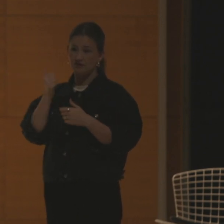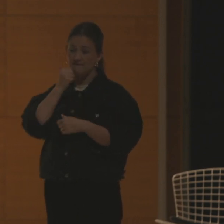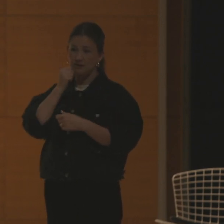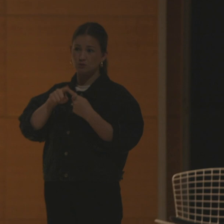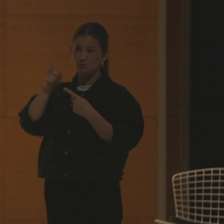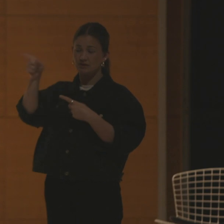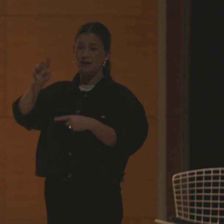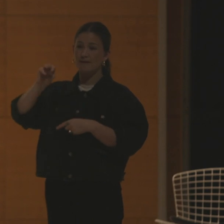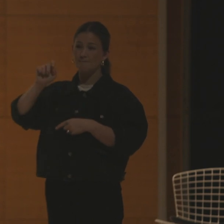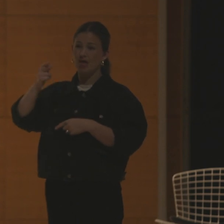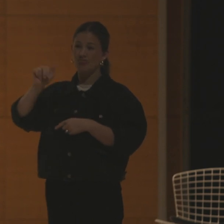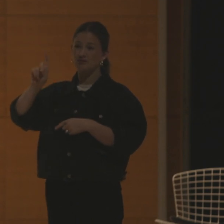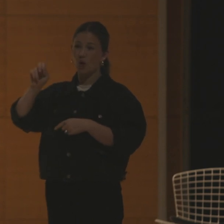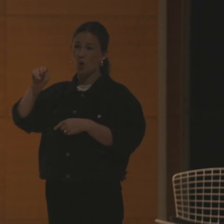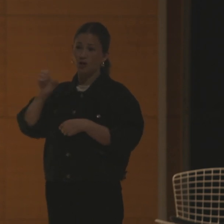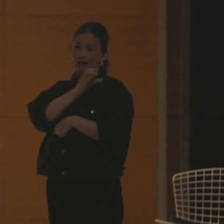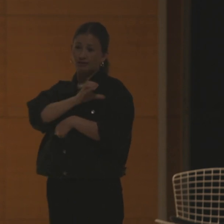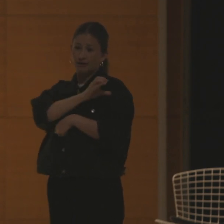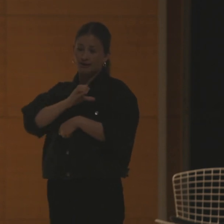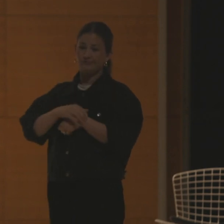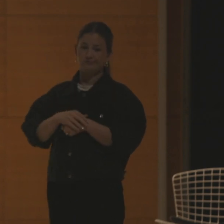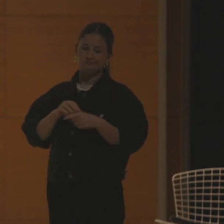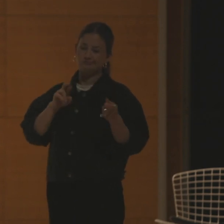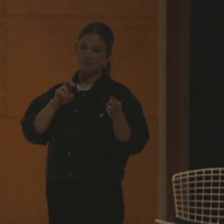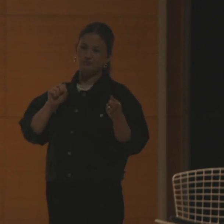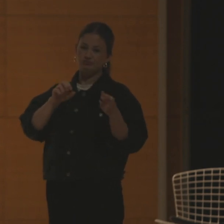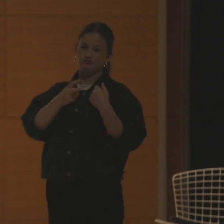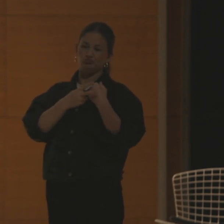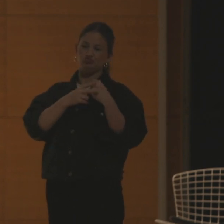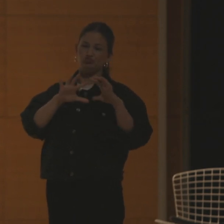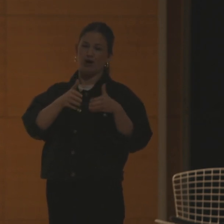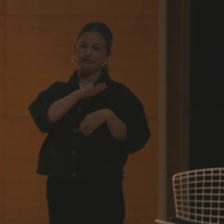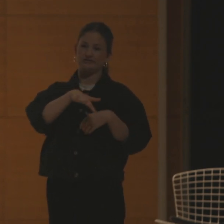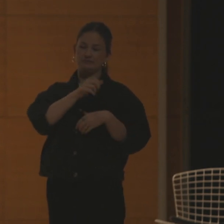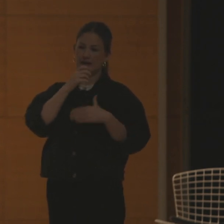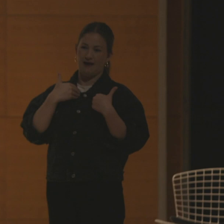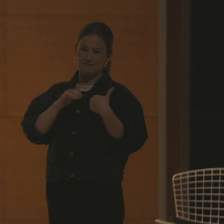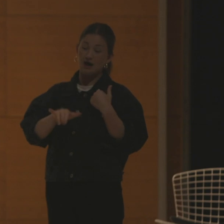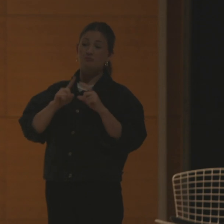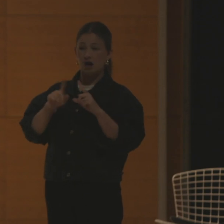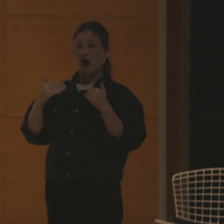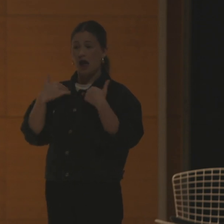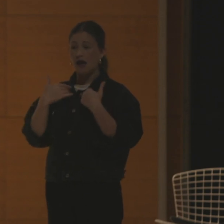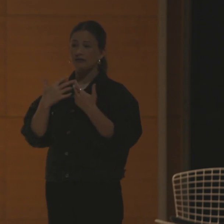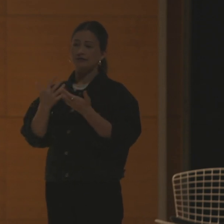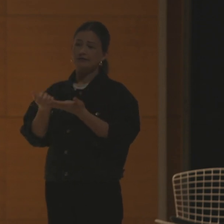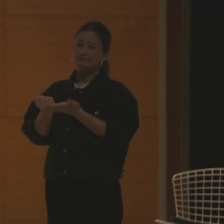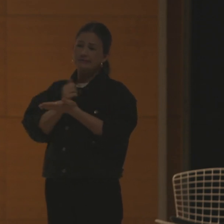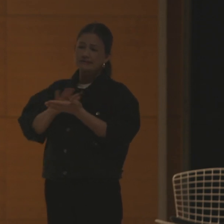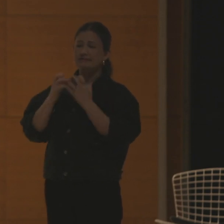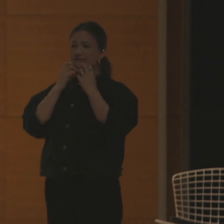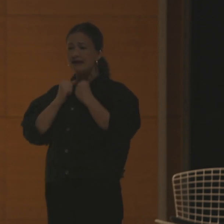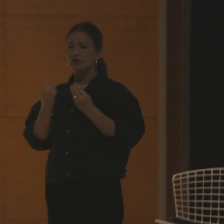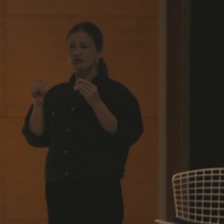methadone clinic. That was another thing the res didn't have, a methadone clinic. But we had sacred grounds where sweats and peyote ceremonies